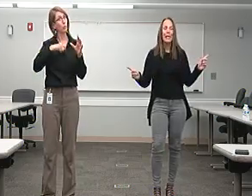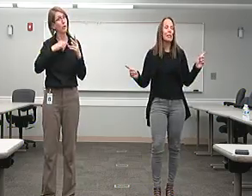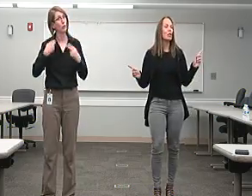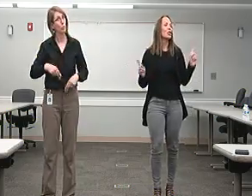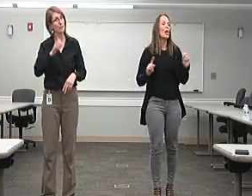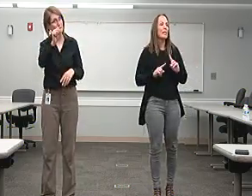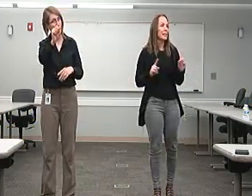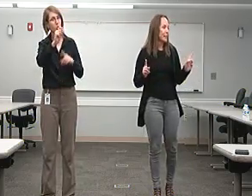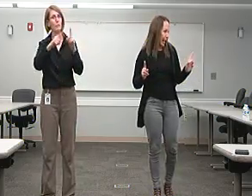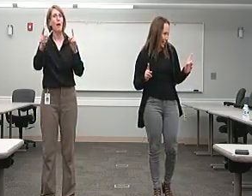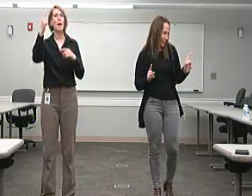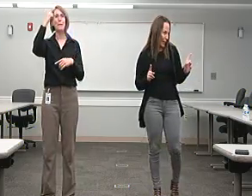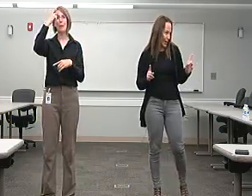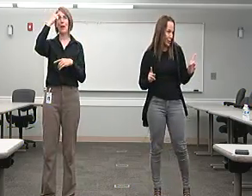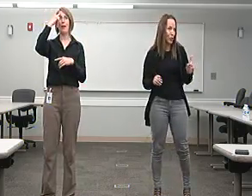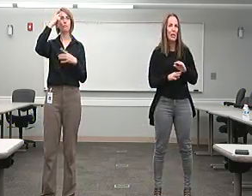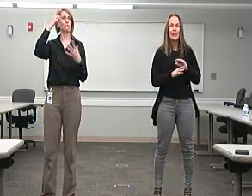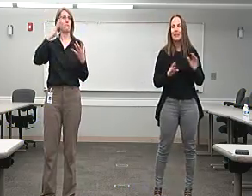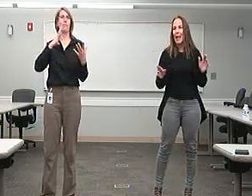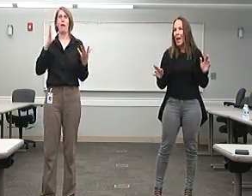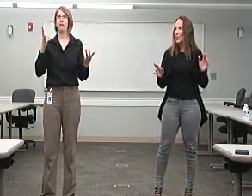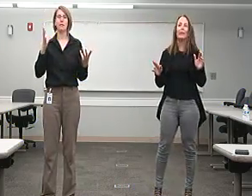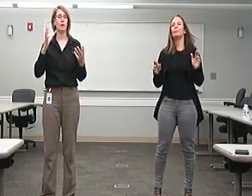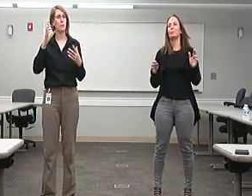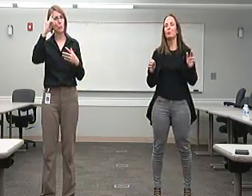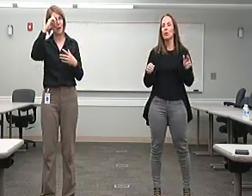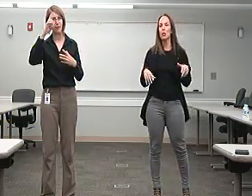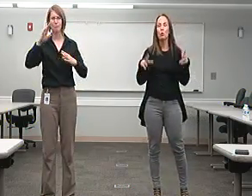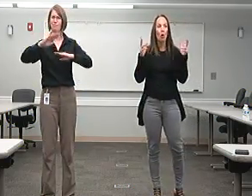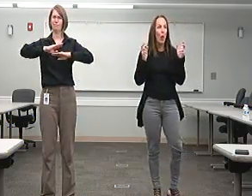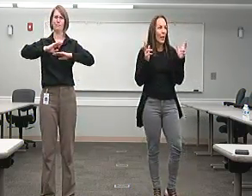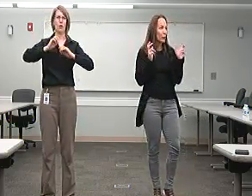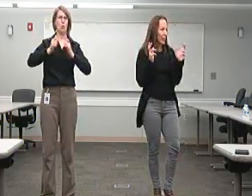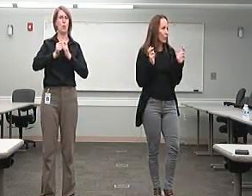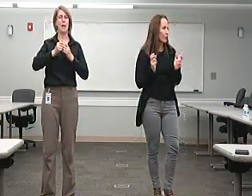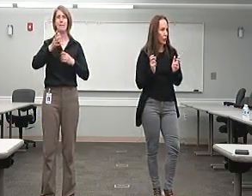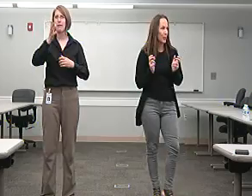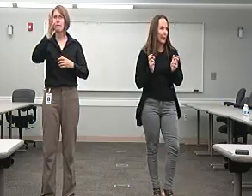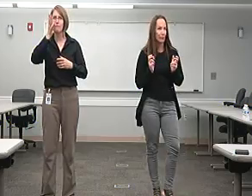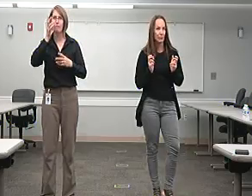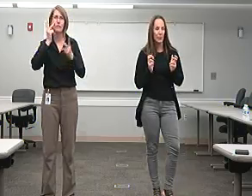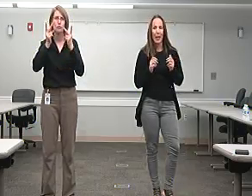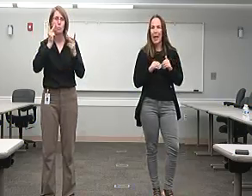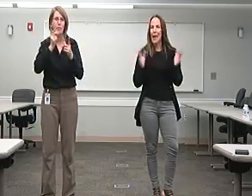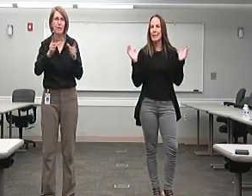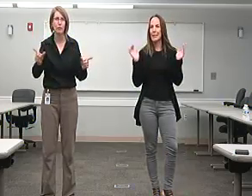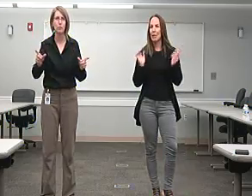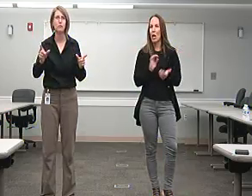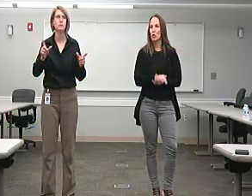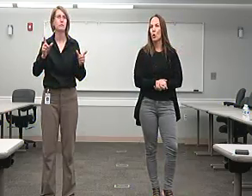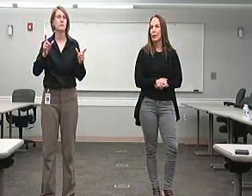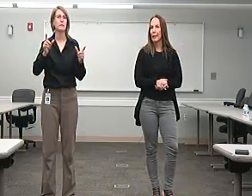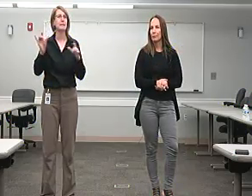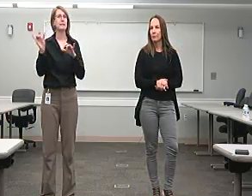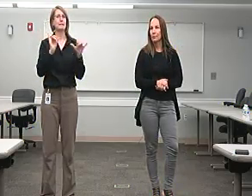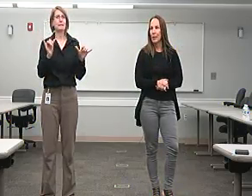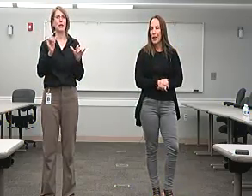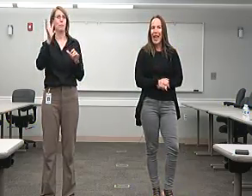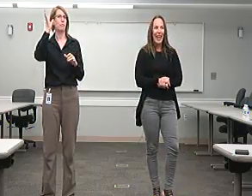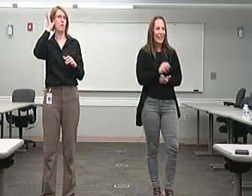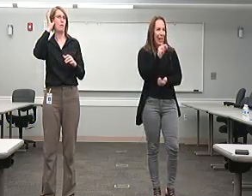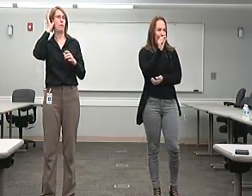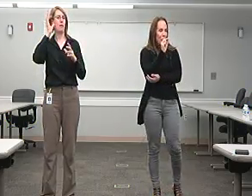as satisfied, just as happy to acquire language visually as it is auditorily. And it's actually